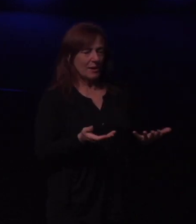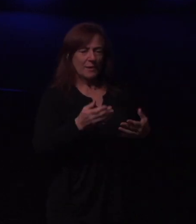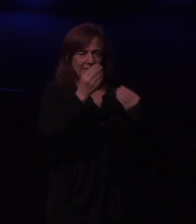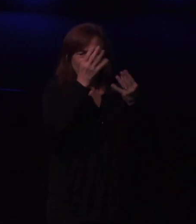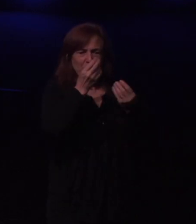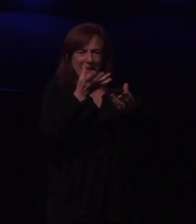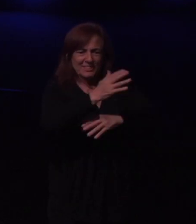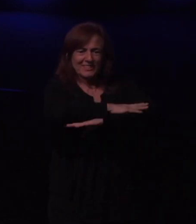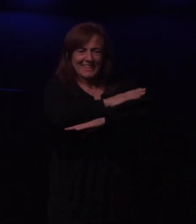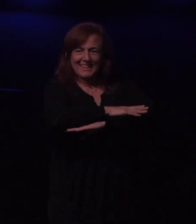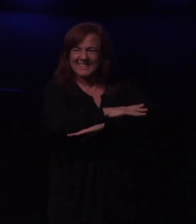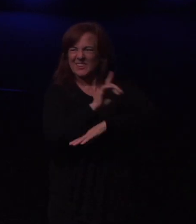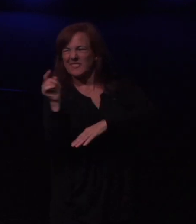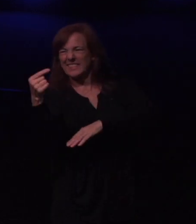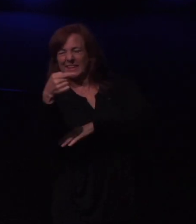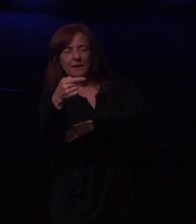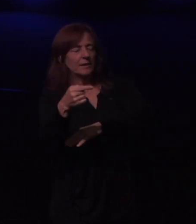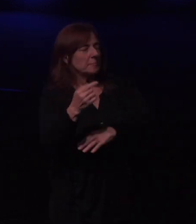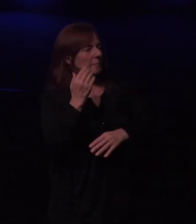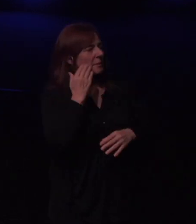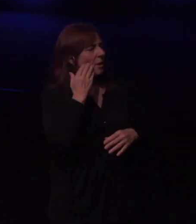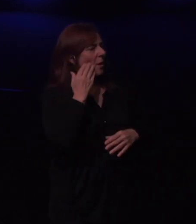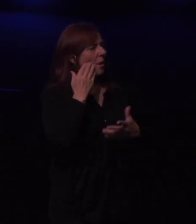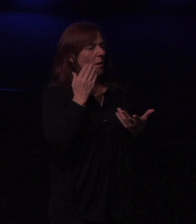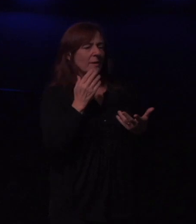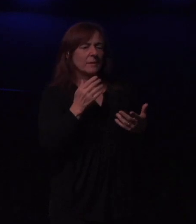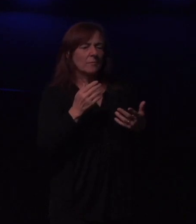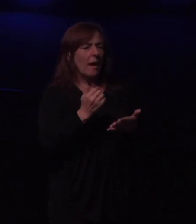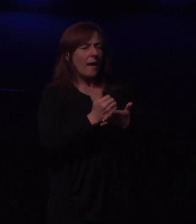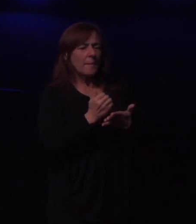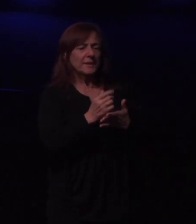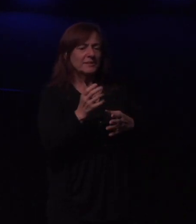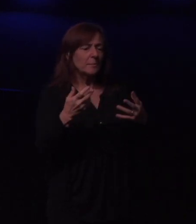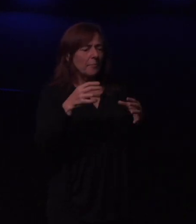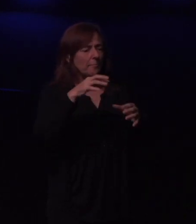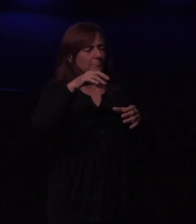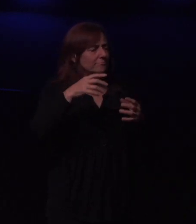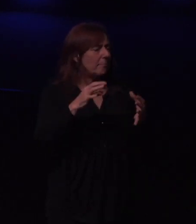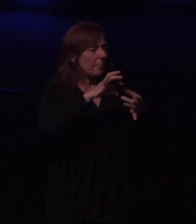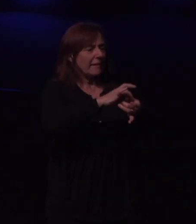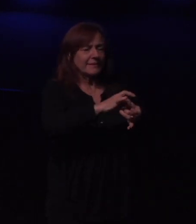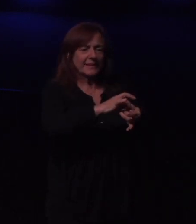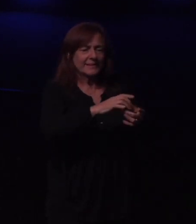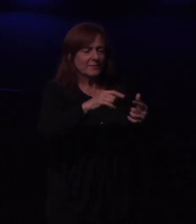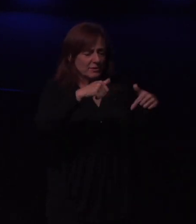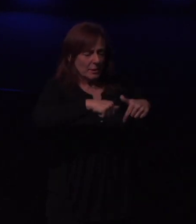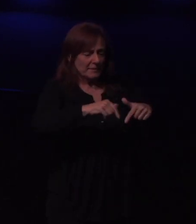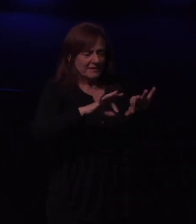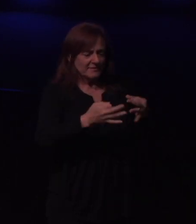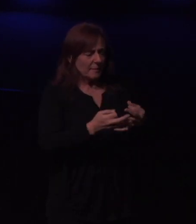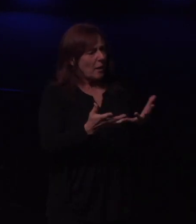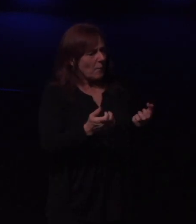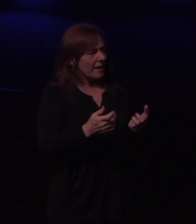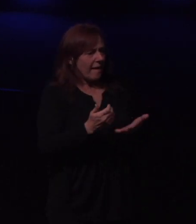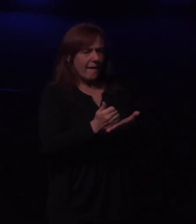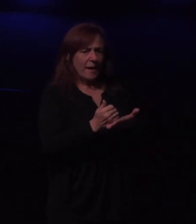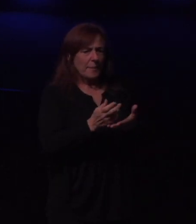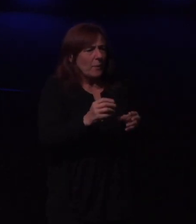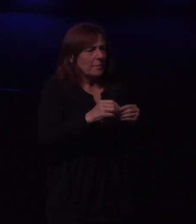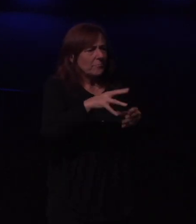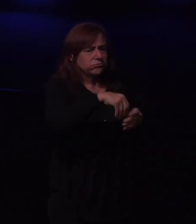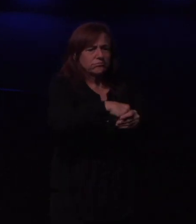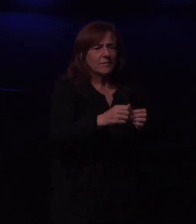desk right out here. People who know the ins and outs, who can help get you plugged in as you come into this family and you want to get more